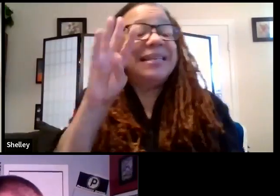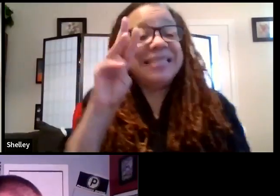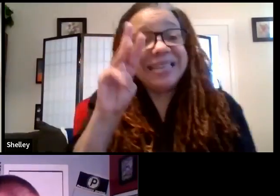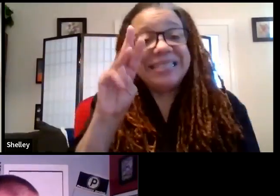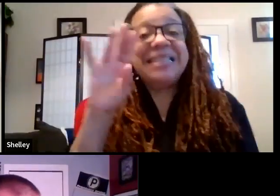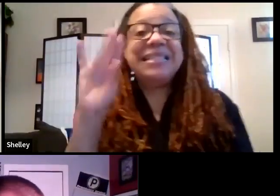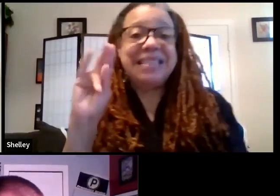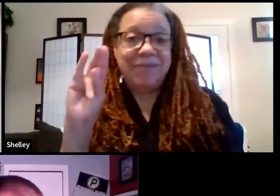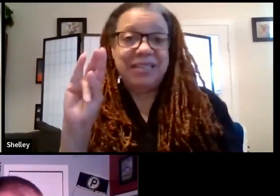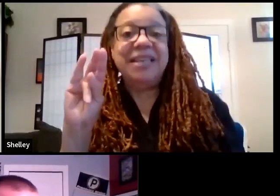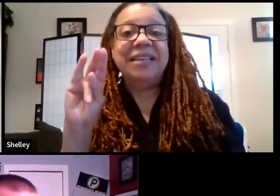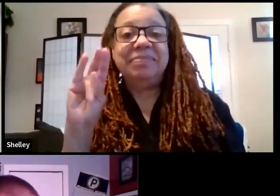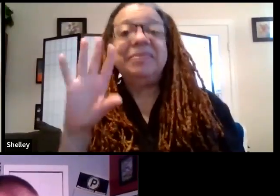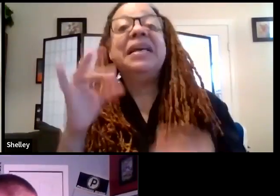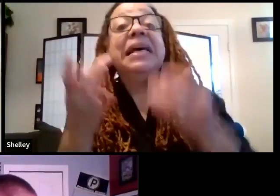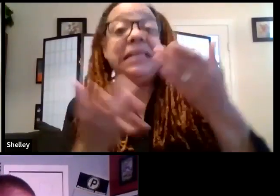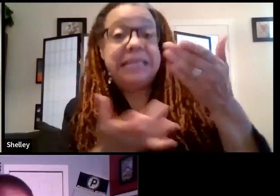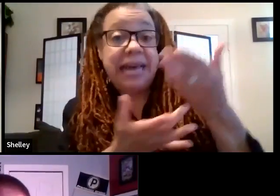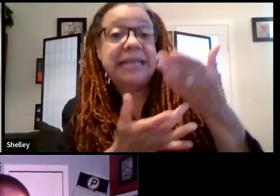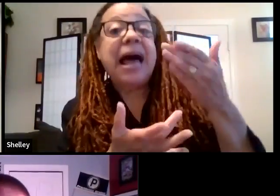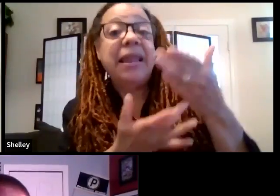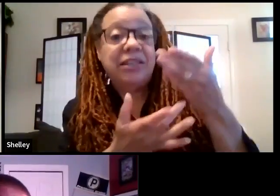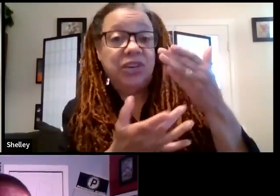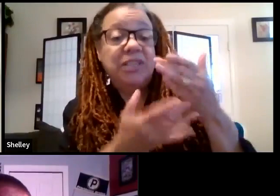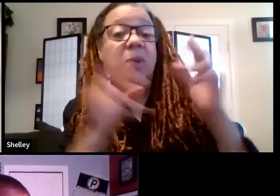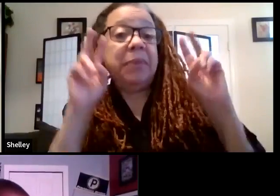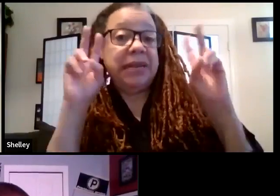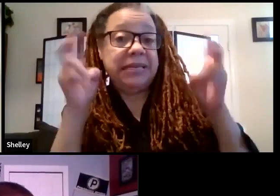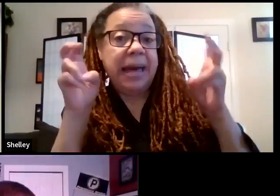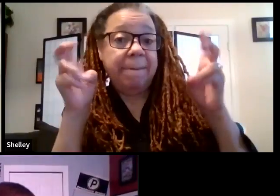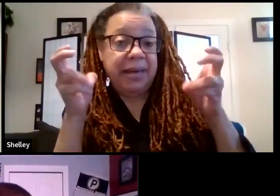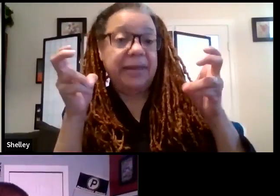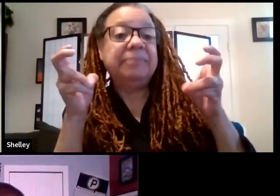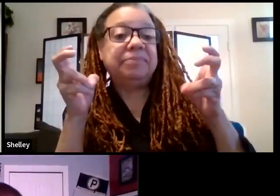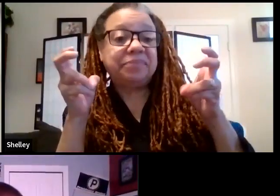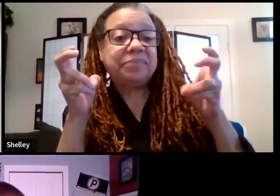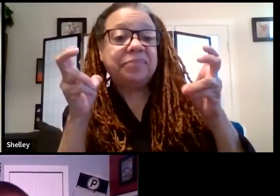And technology is going to be one of the big topics.